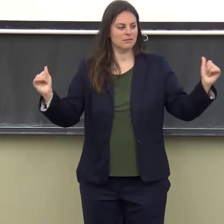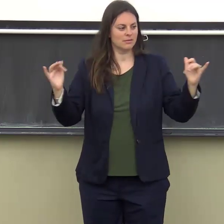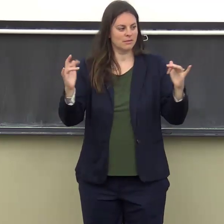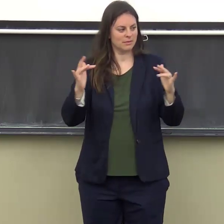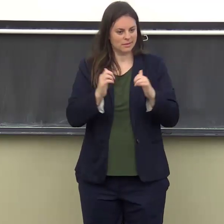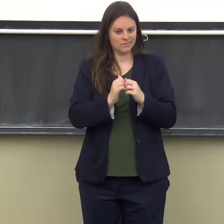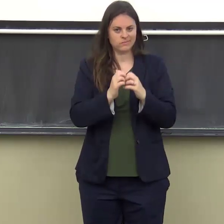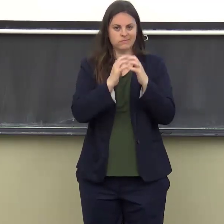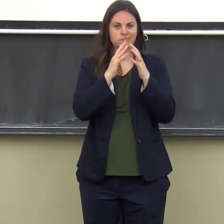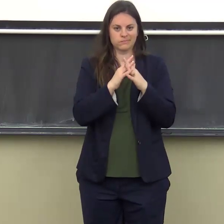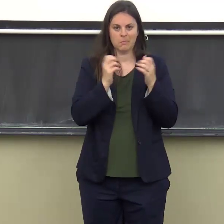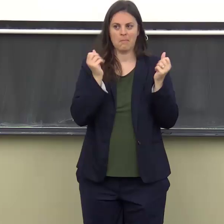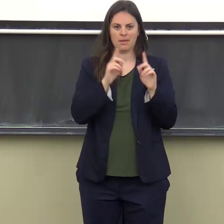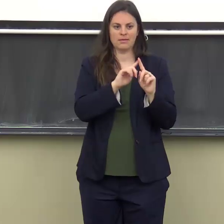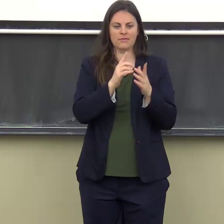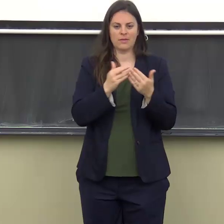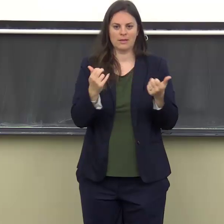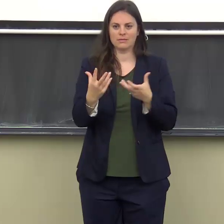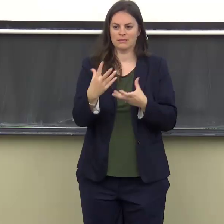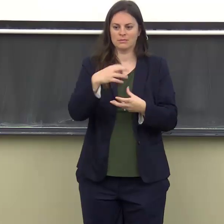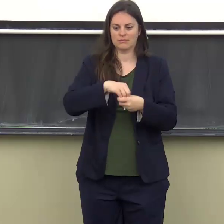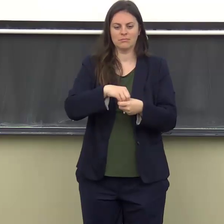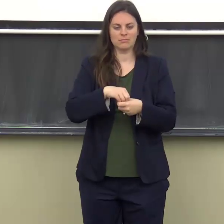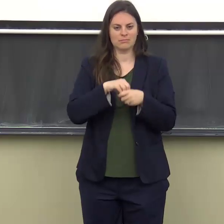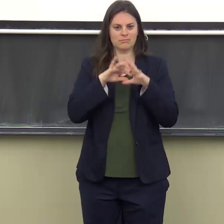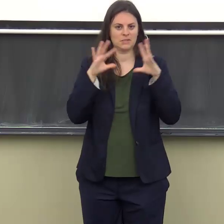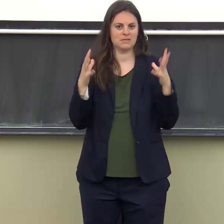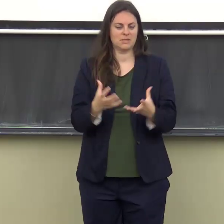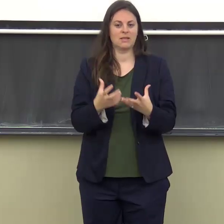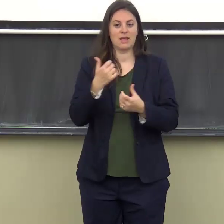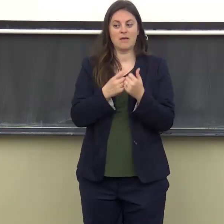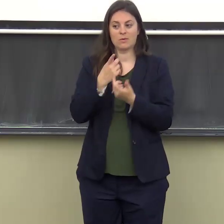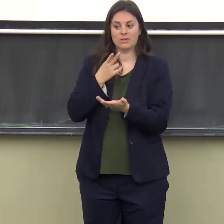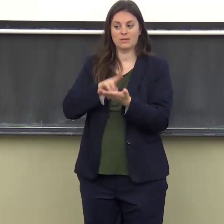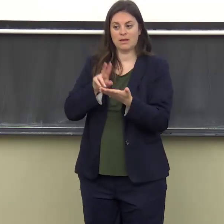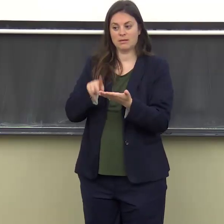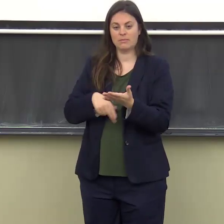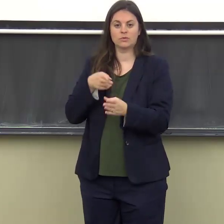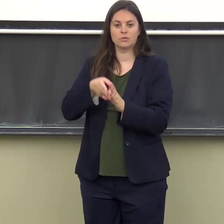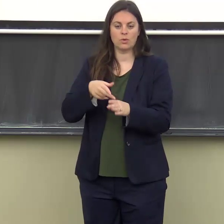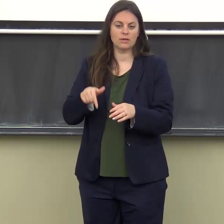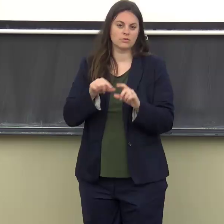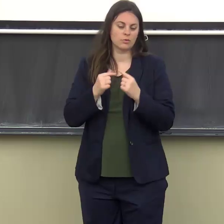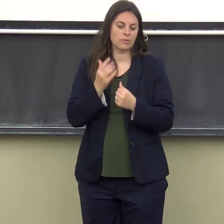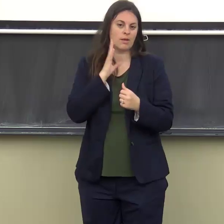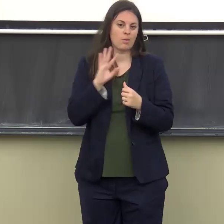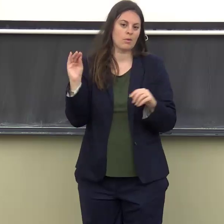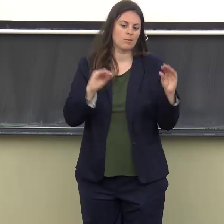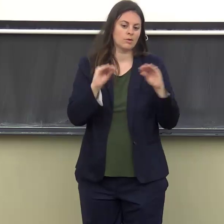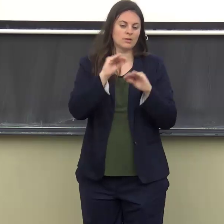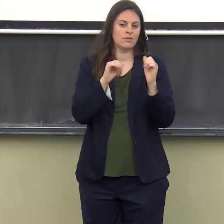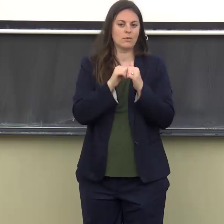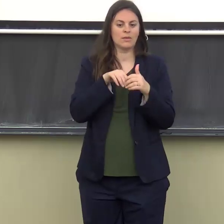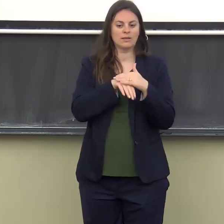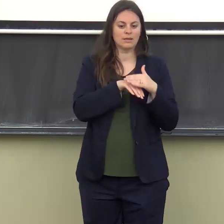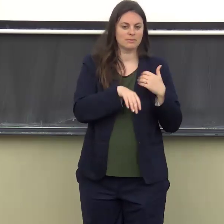So we'll keep the notebooks. Everybody who signed up is joining this group, and we'll put it together with the Accessible